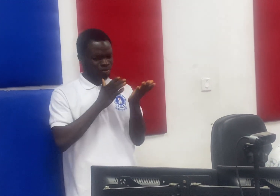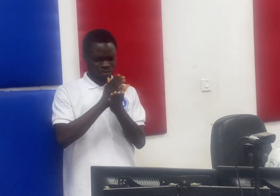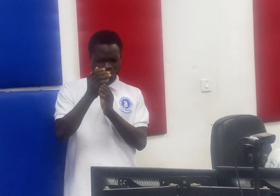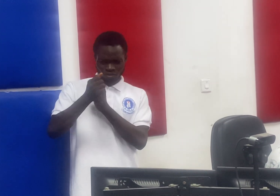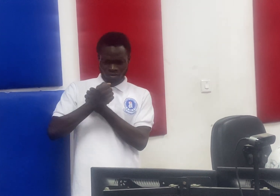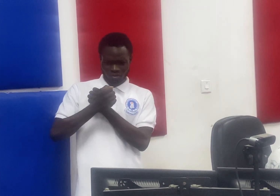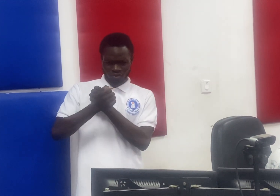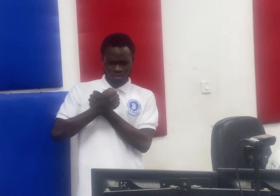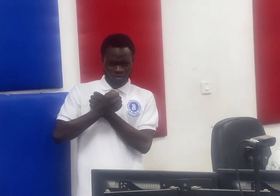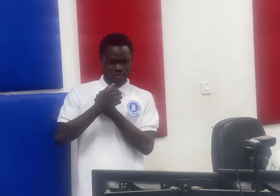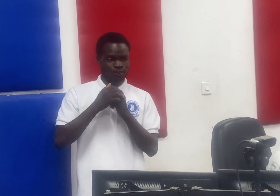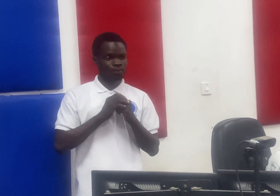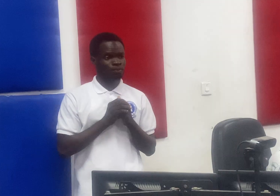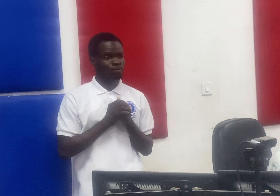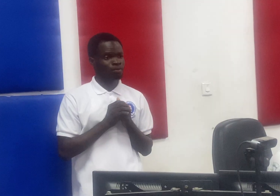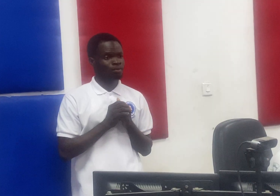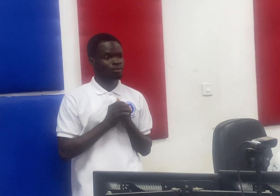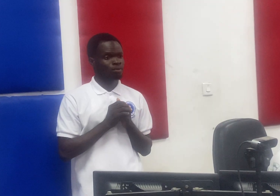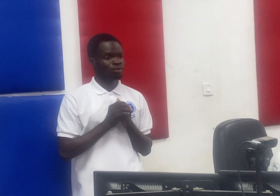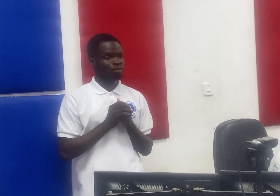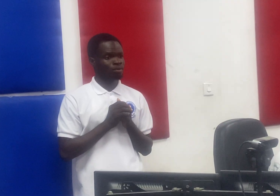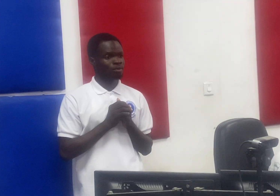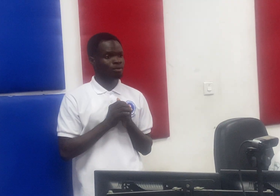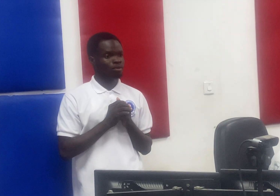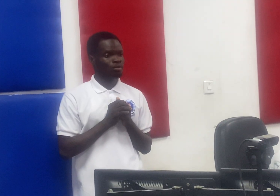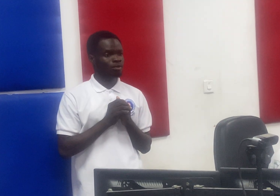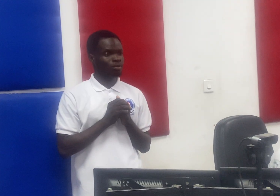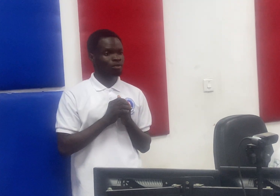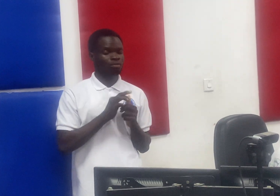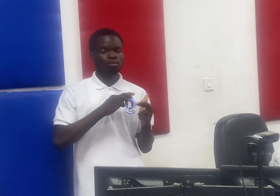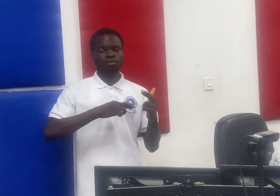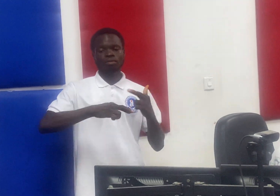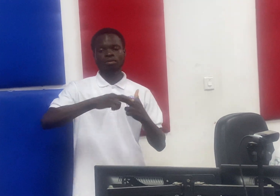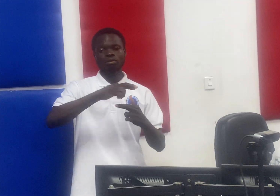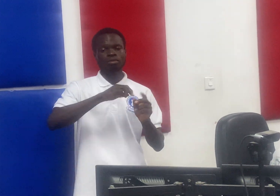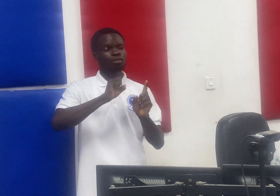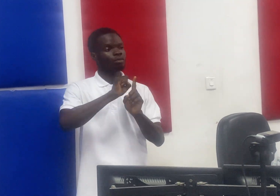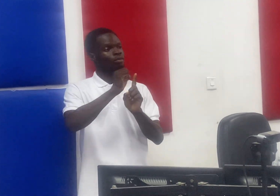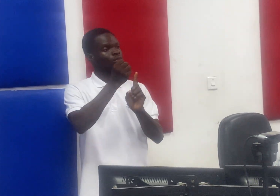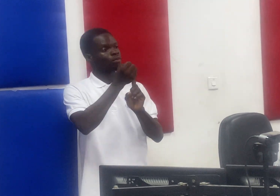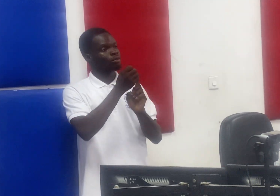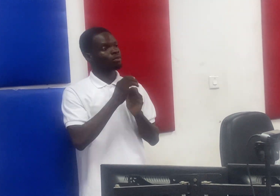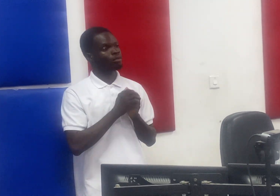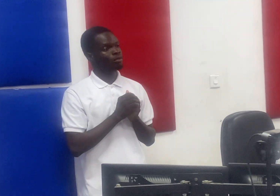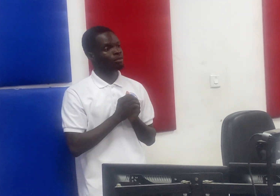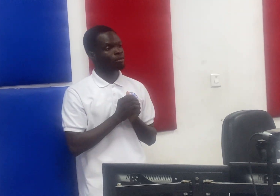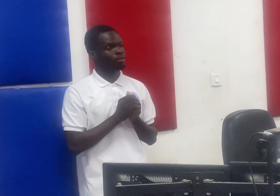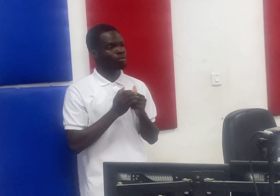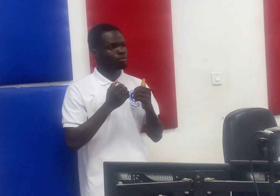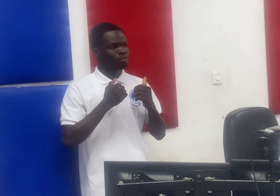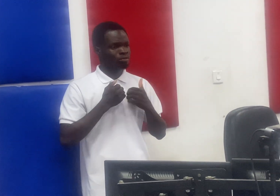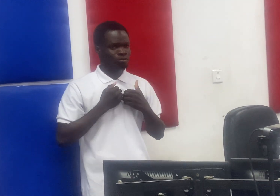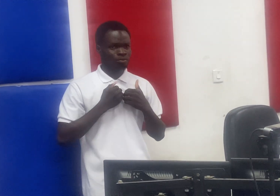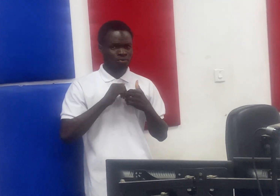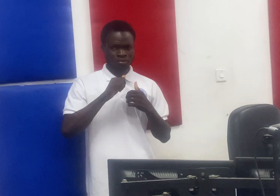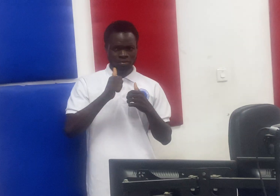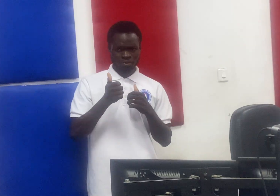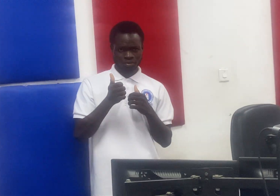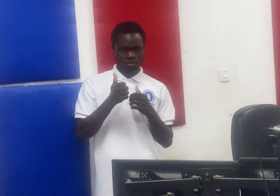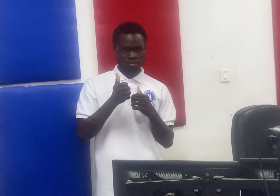loved. In our surrounding or in our society, do we have any common myths about